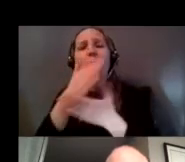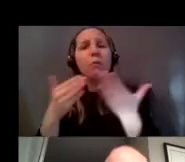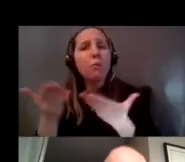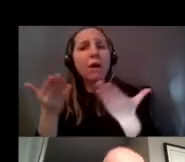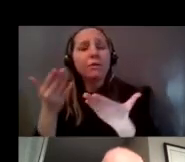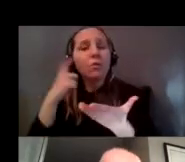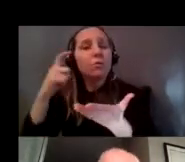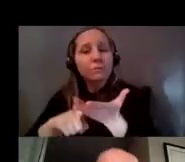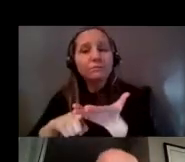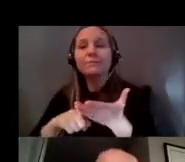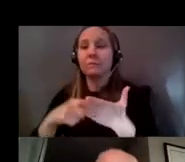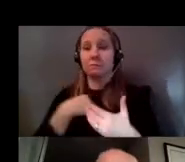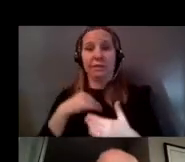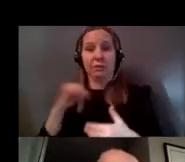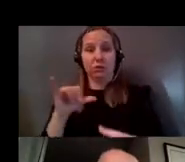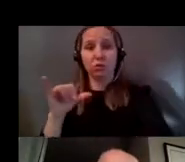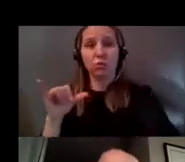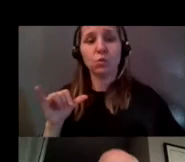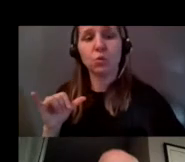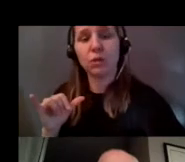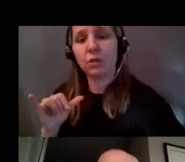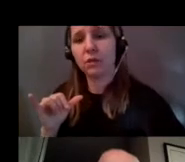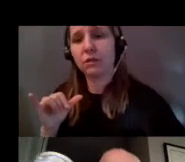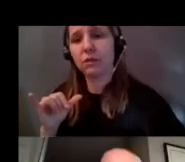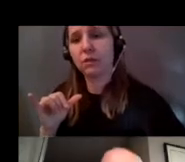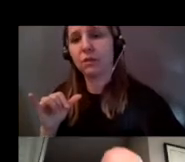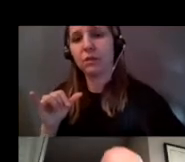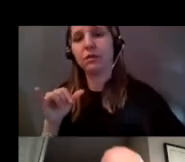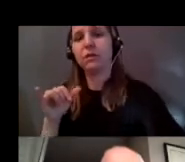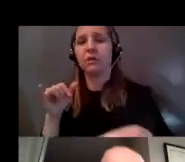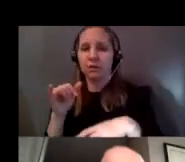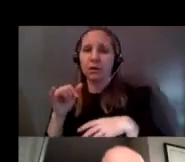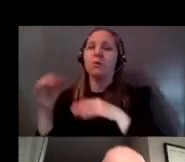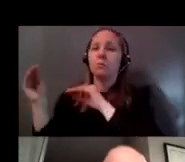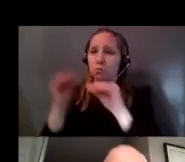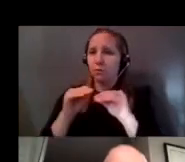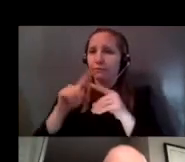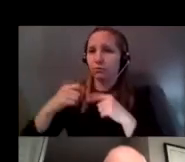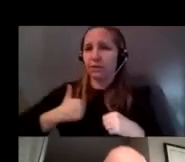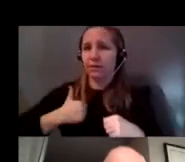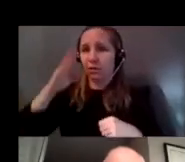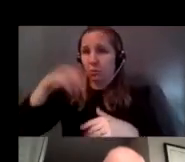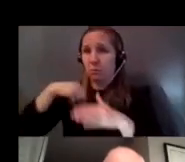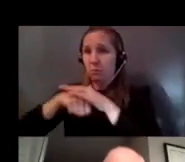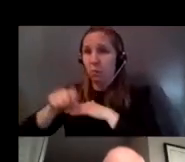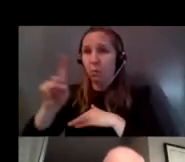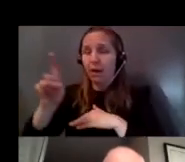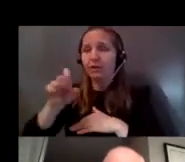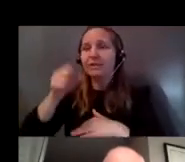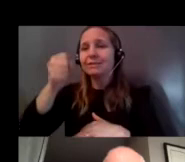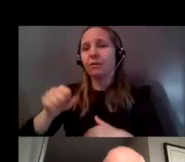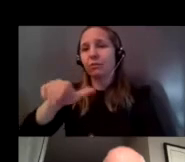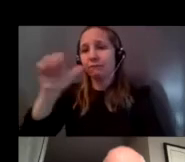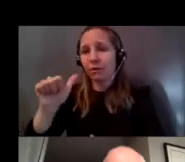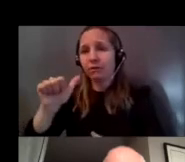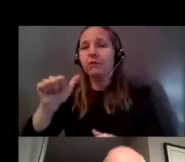certainly myself as a settler to Canada, I was born in South Africa, grew up there,